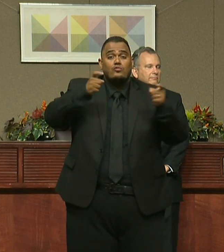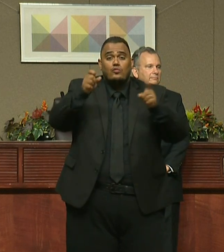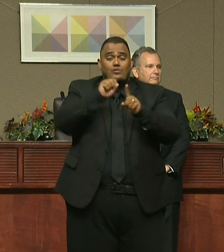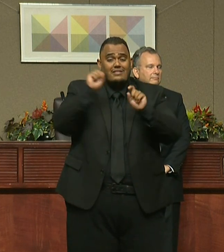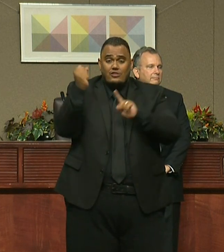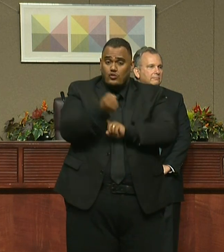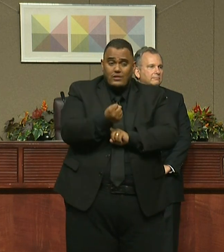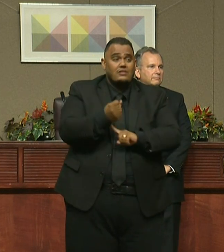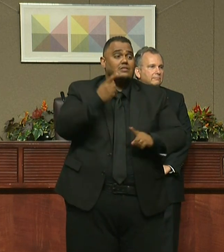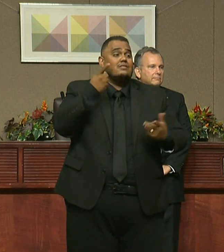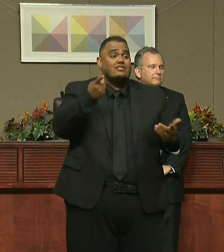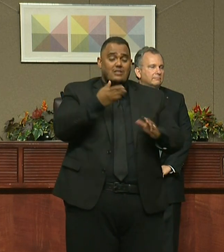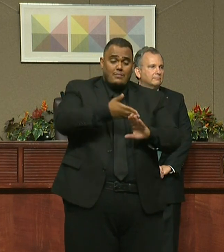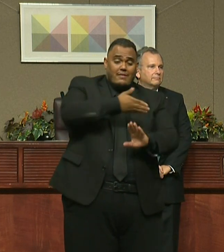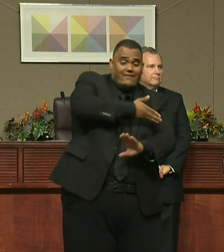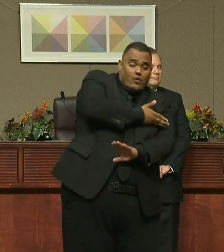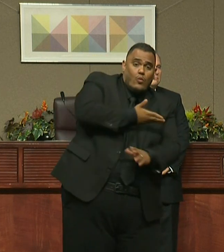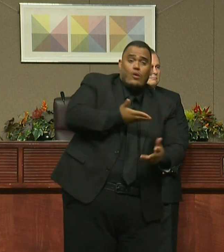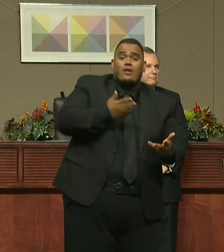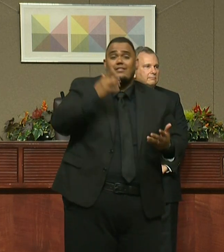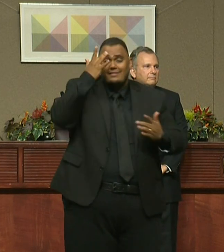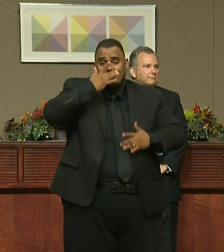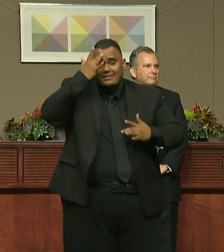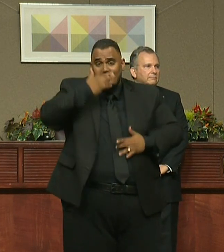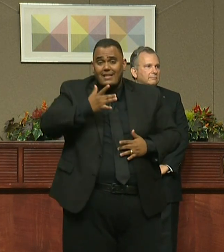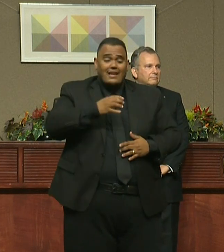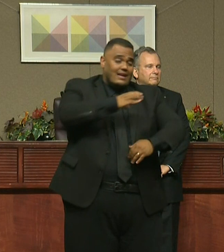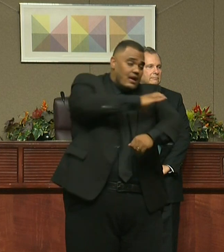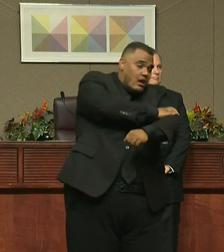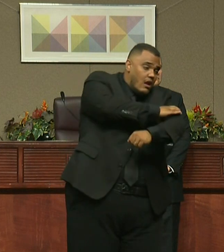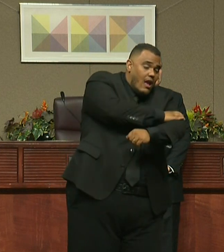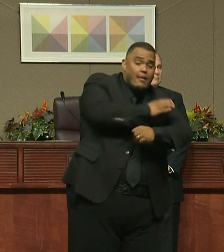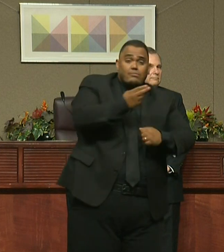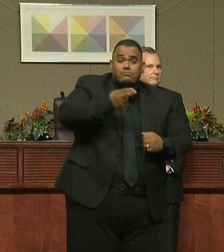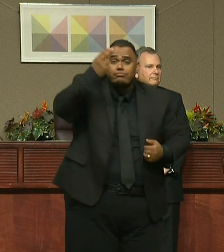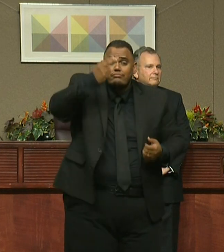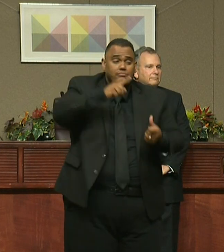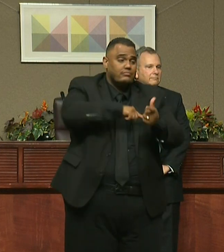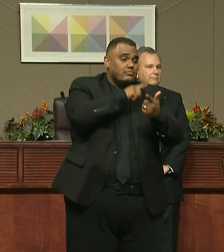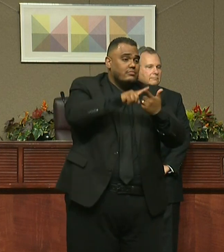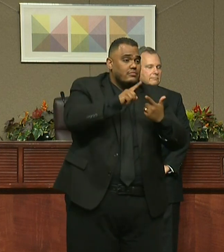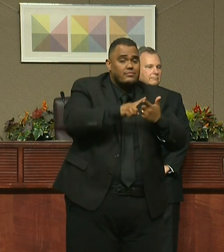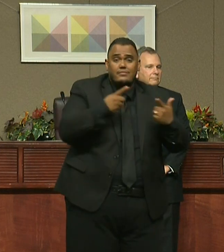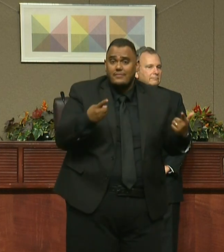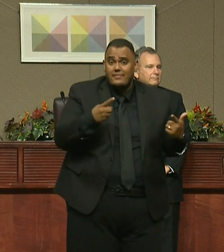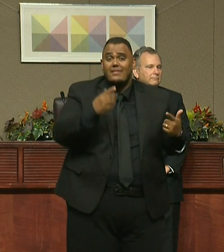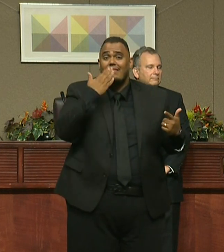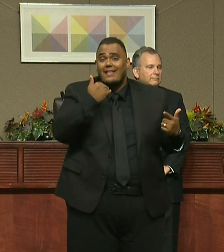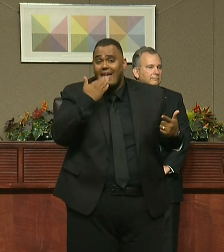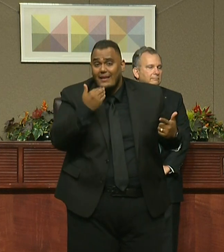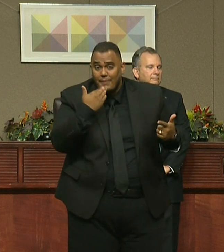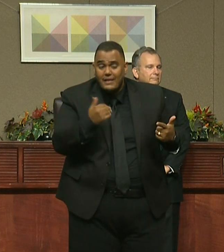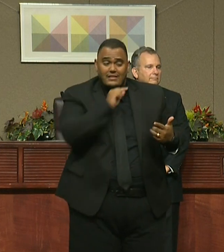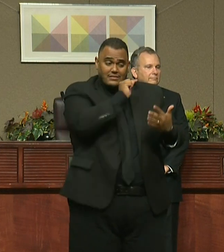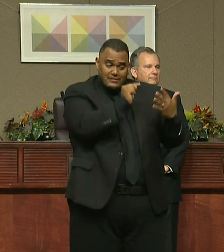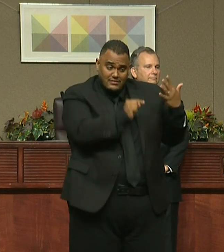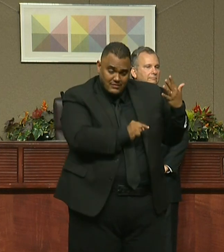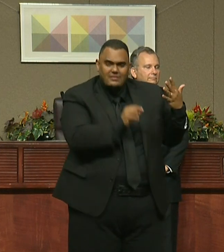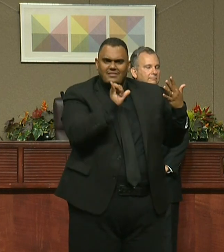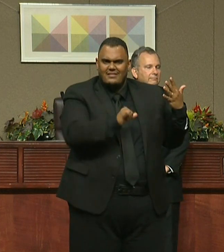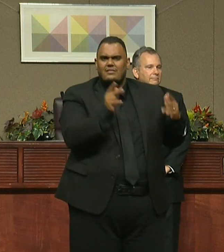diabetes, hypertension, and other chronic disease are at a higher risk to die from a condition like